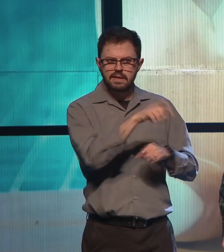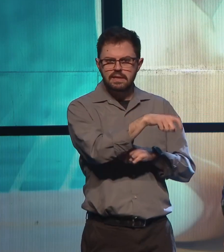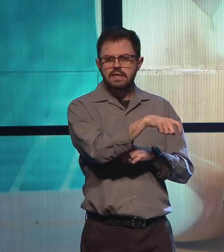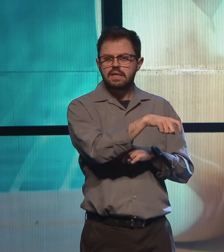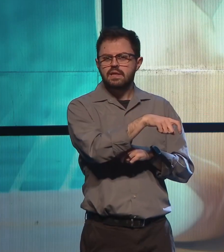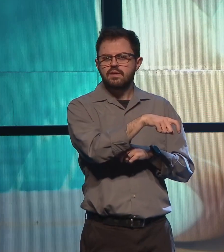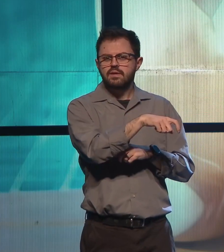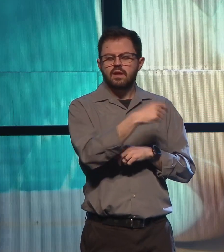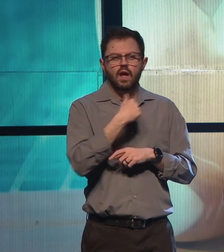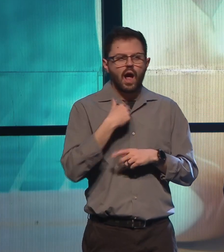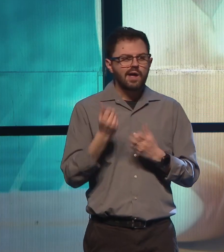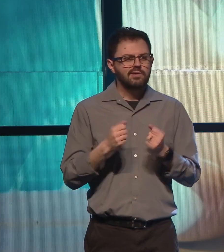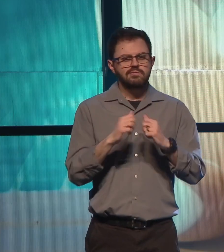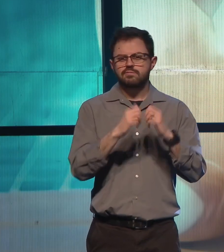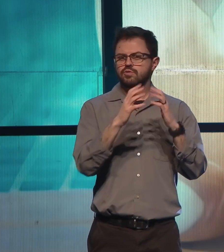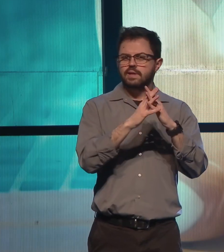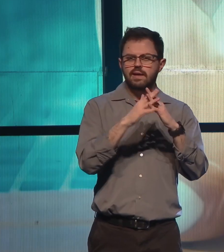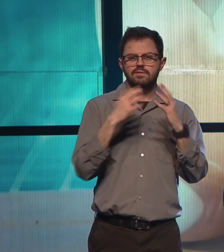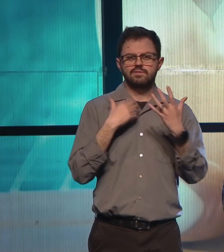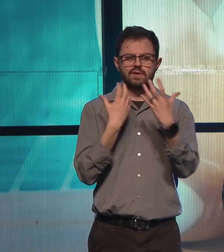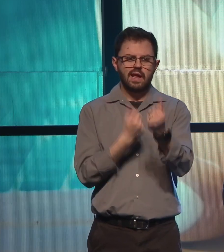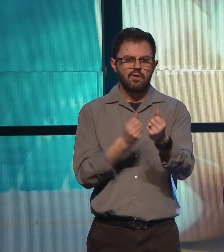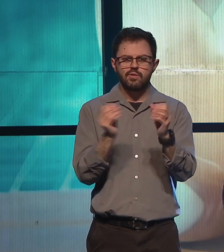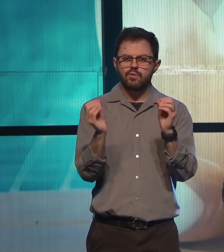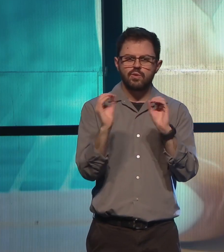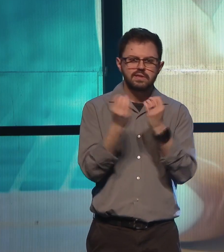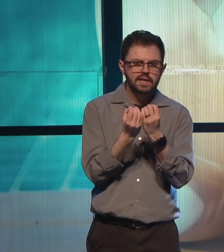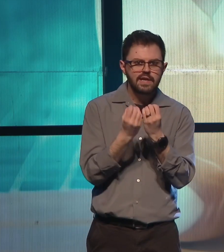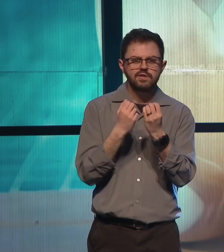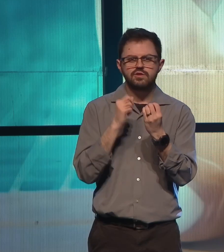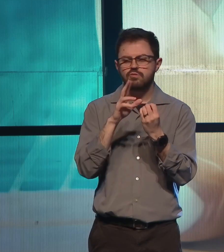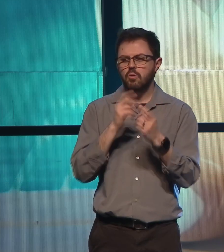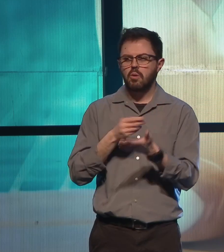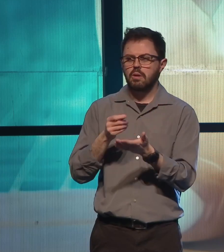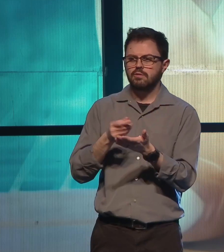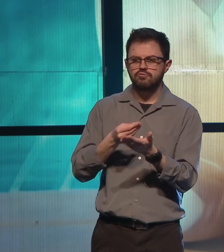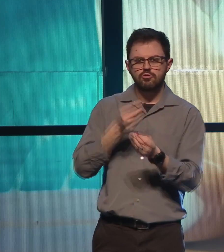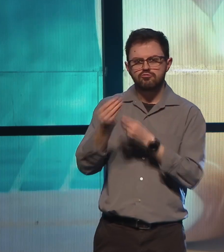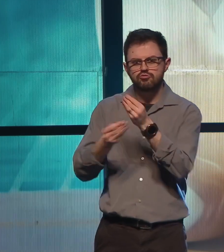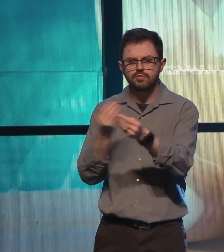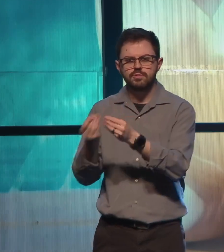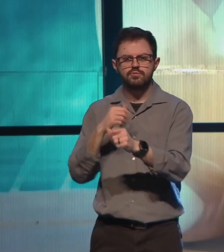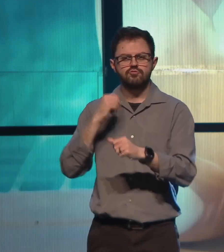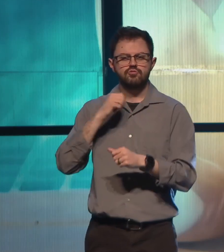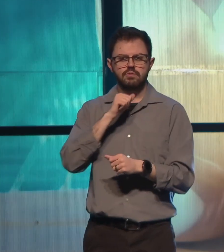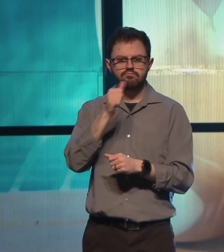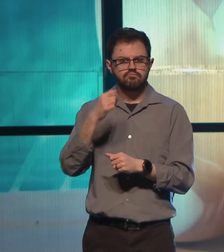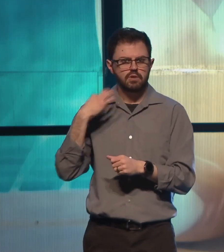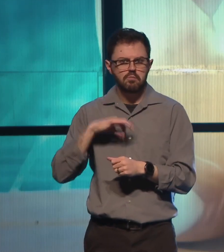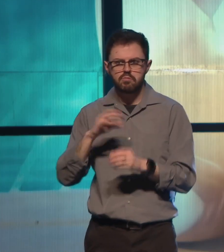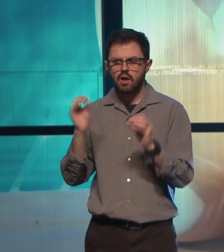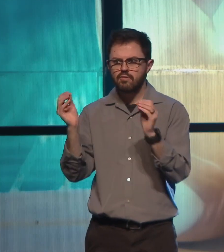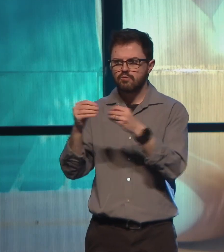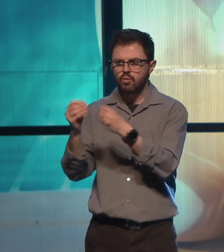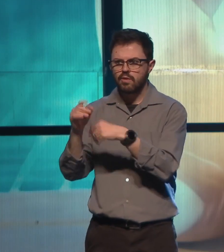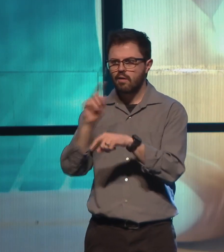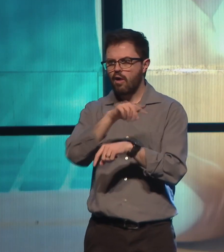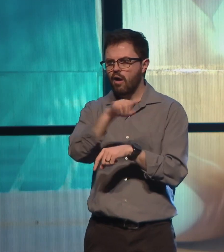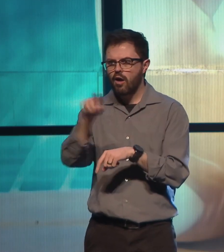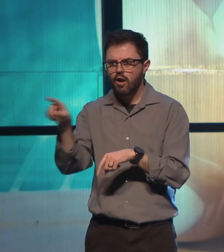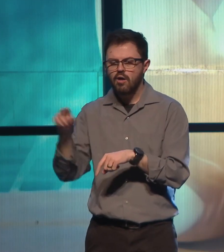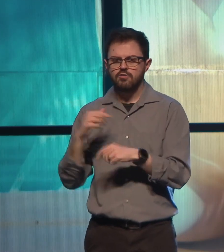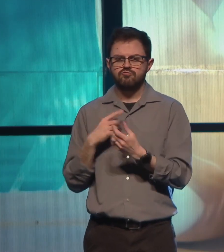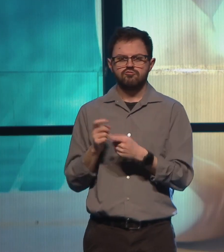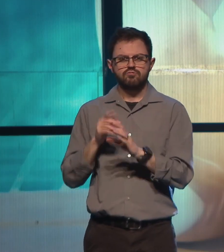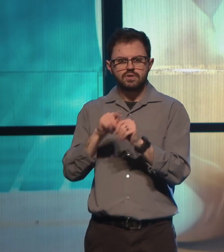healthy organization, to nonprofits that we've given to our churches. We've always given to our church, right? I mean, there's something powerful about that. And